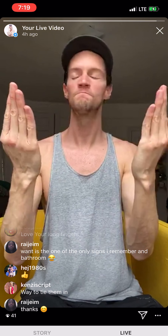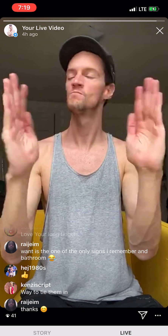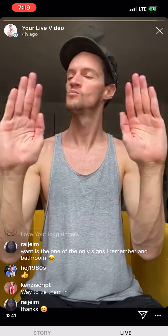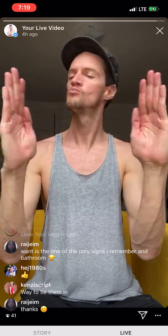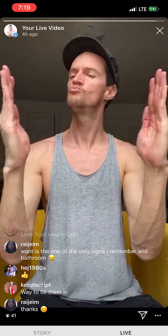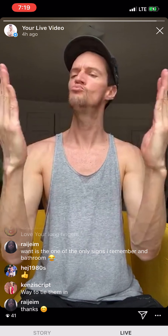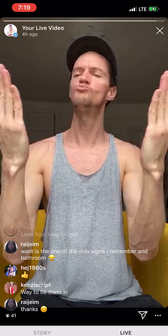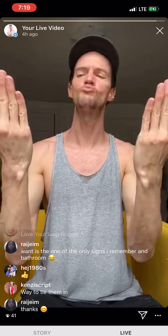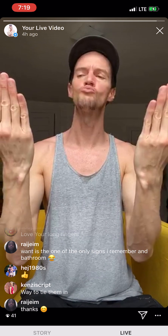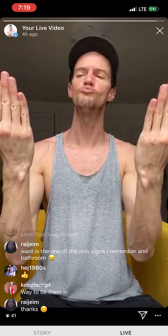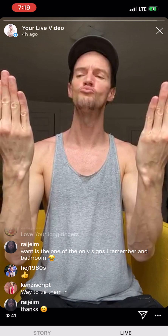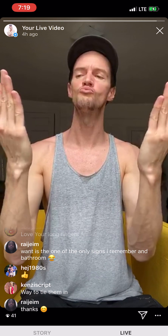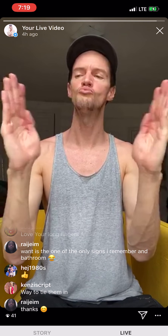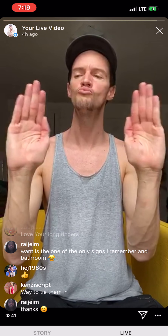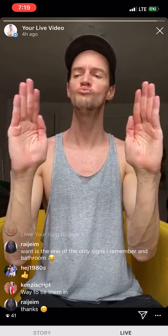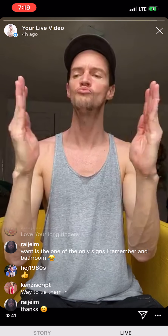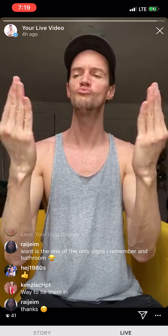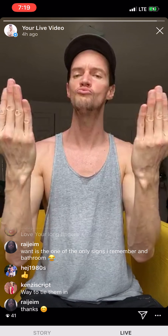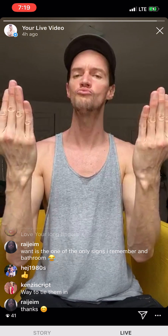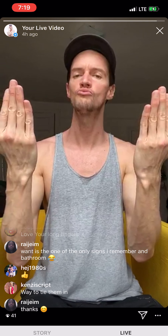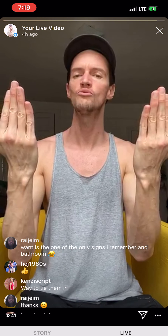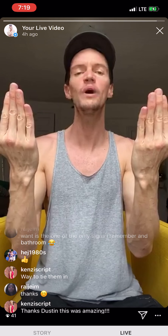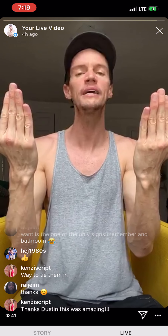Hmm. Hmm. Whatever.